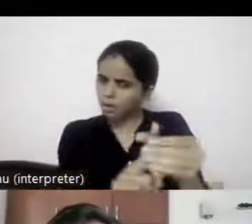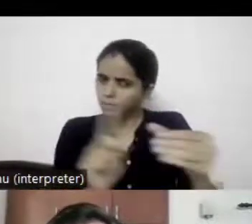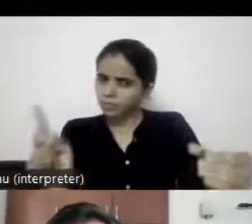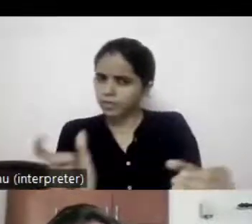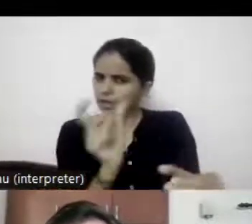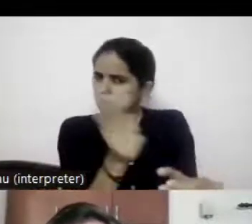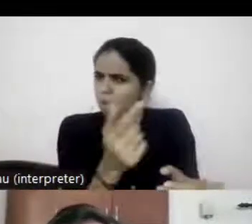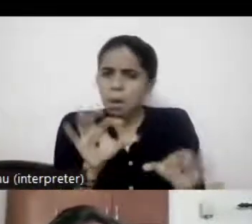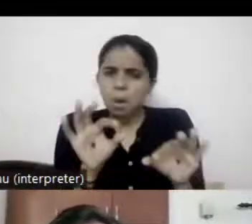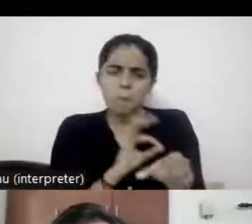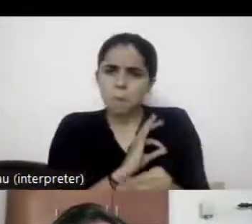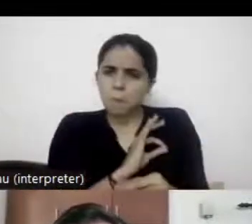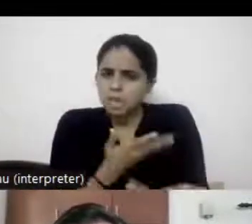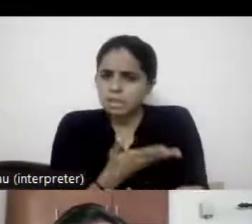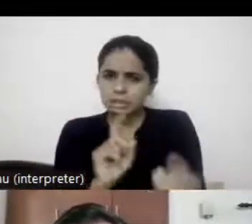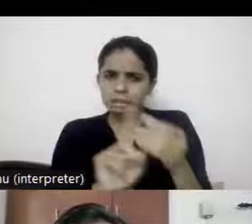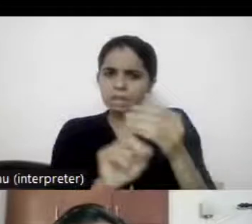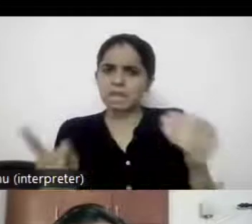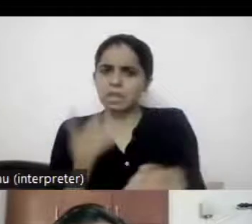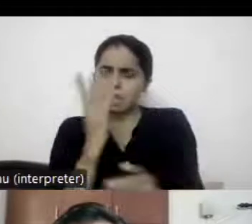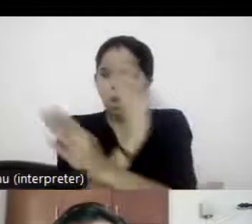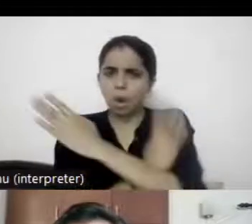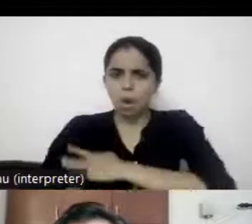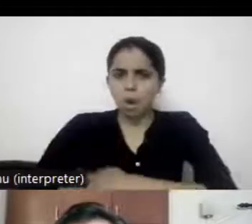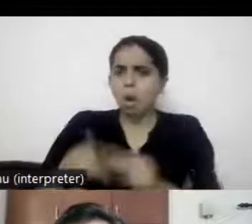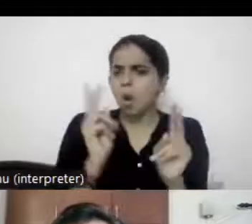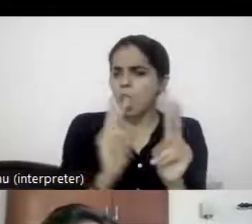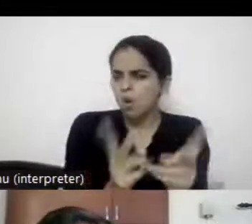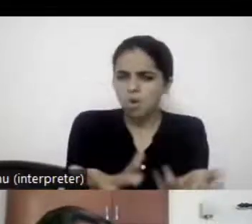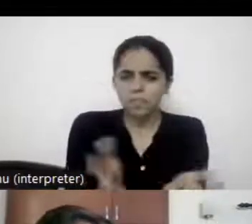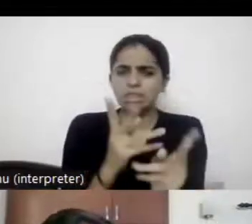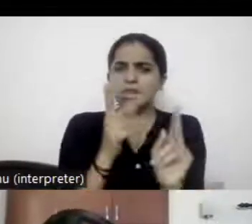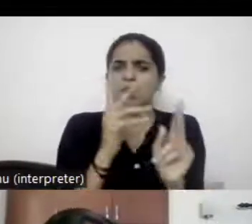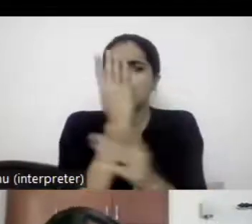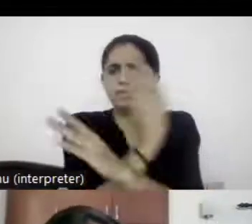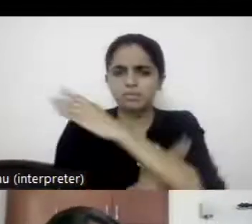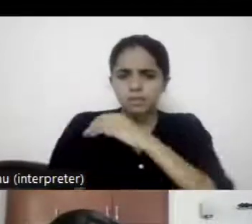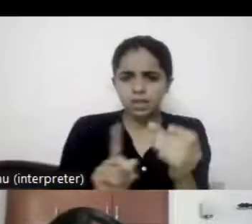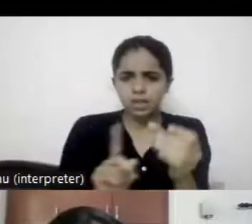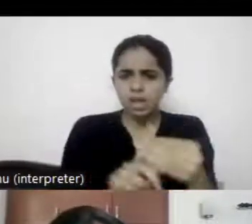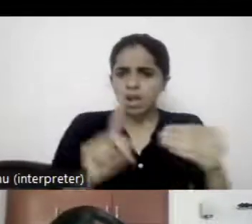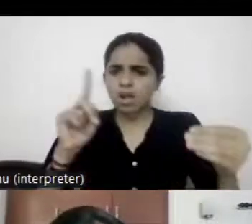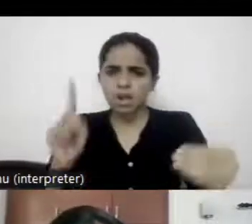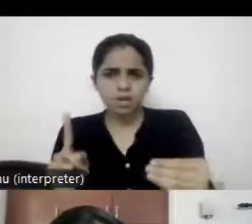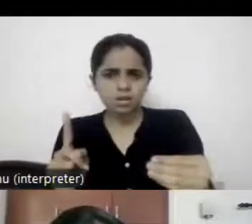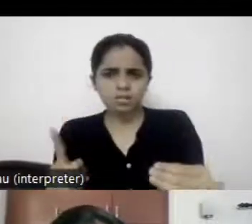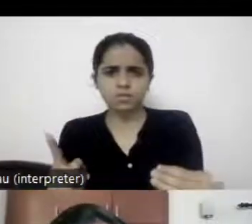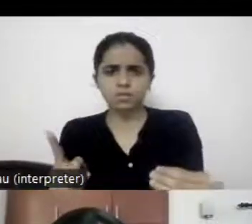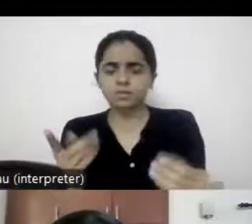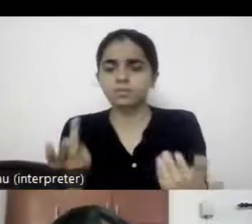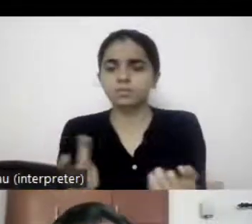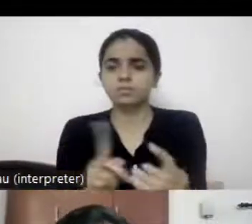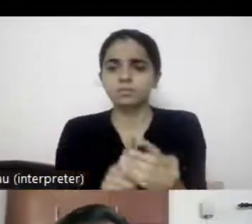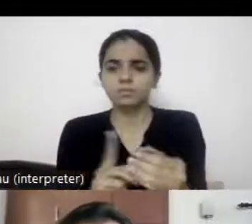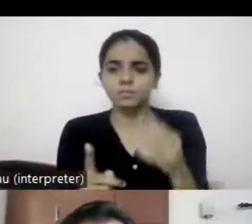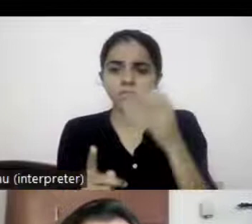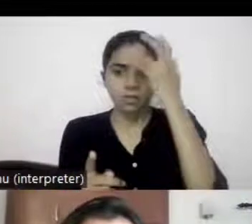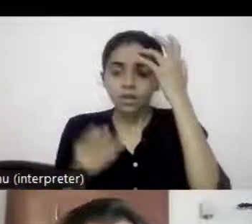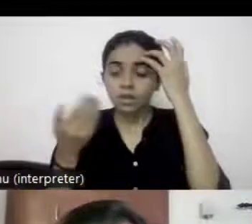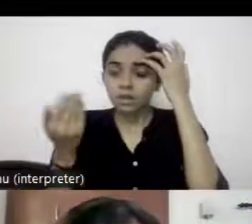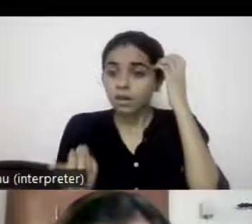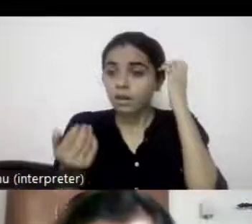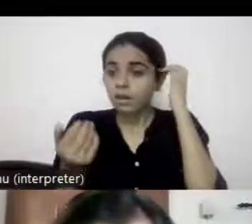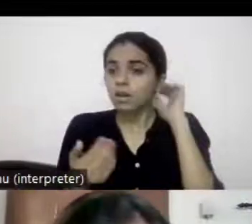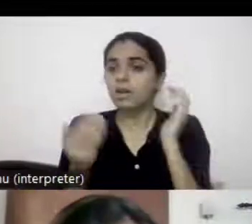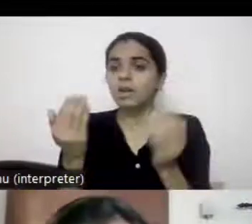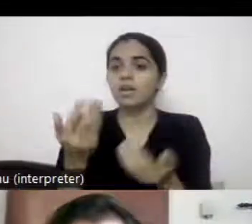considered as deviant. This idea of quality of life, which I will discuss in the